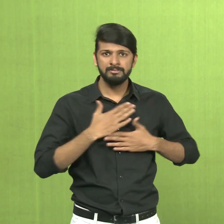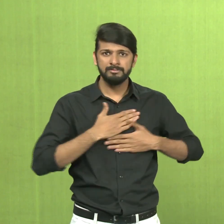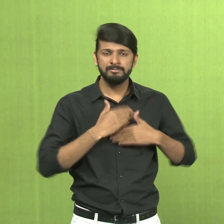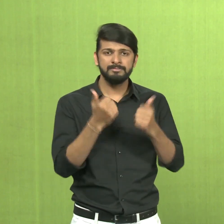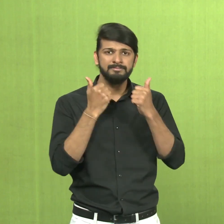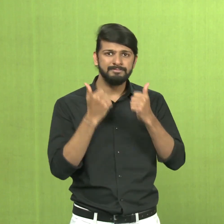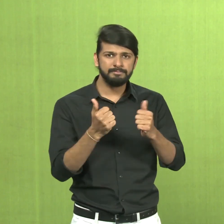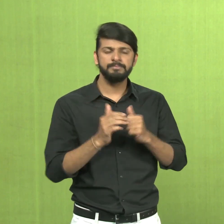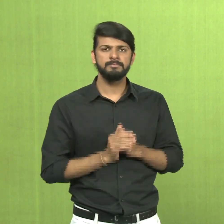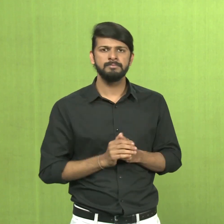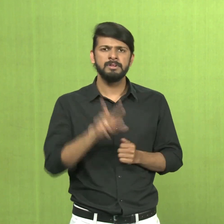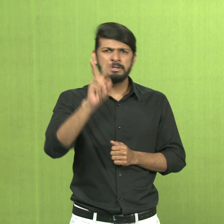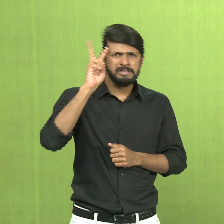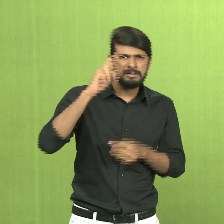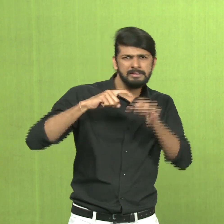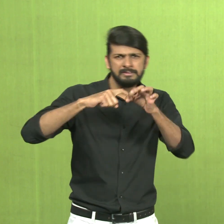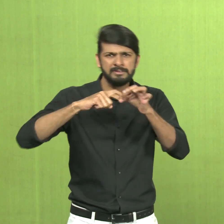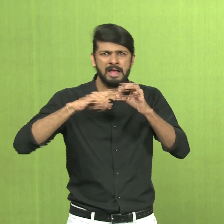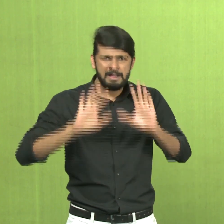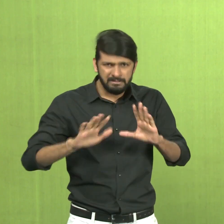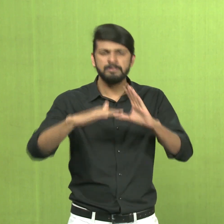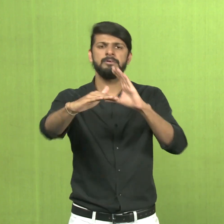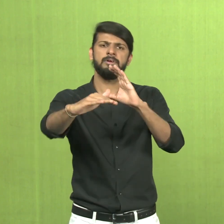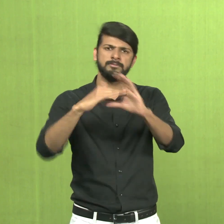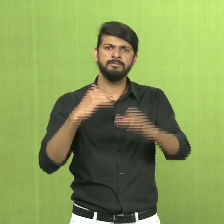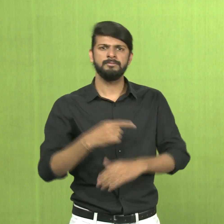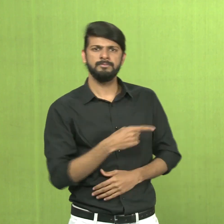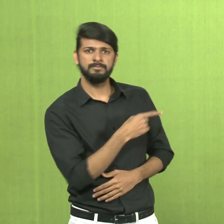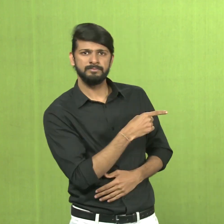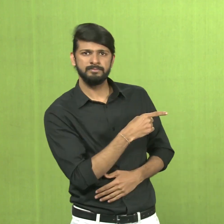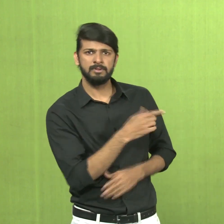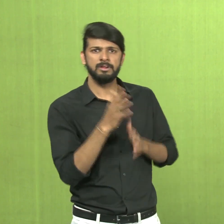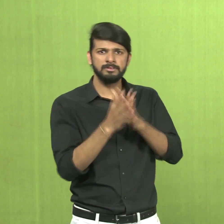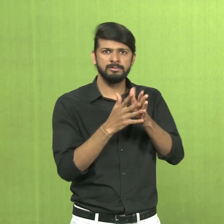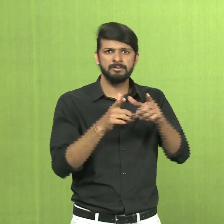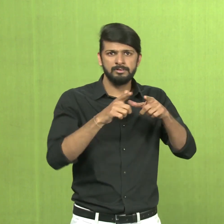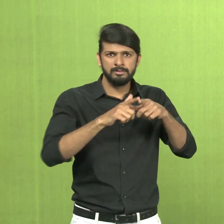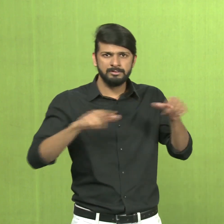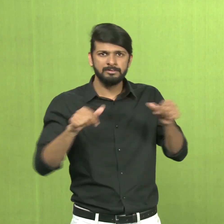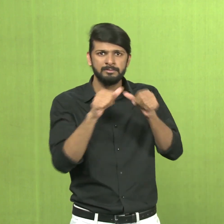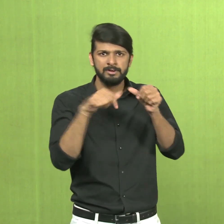I hope you enjoyed watching part 3 of the lesson. If you have any queries, you can email us at